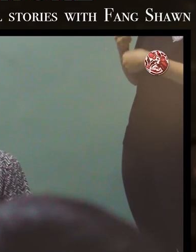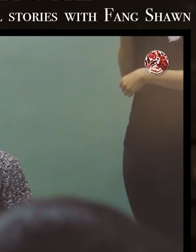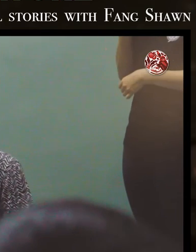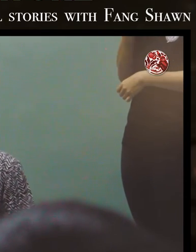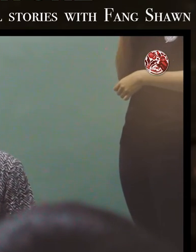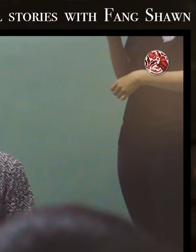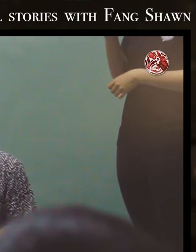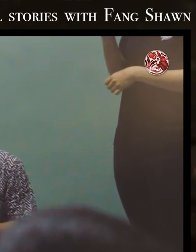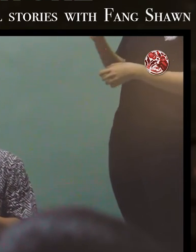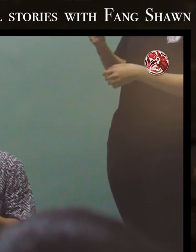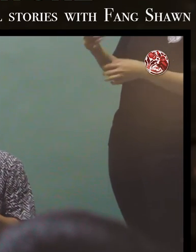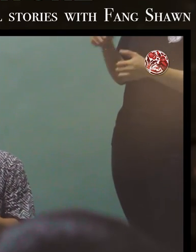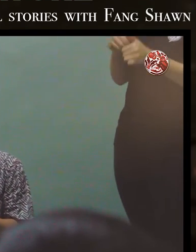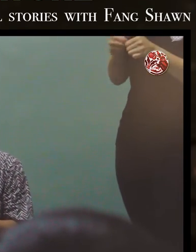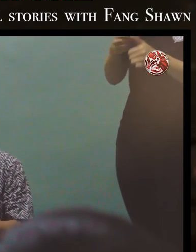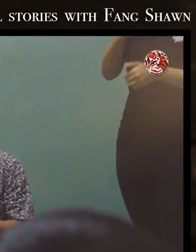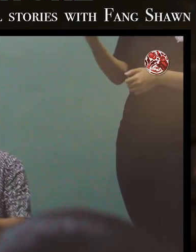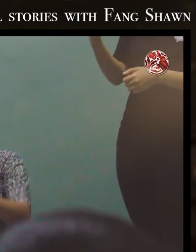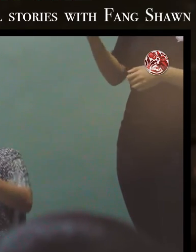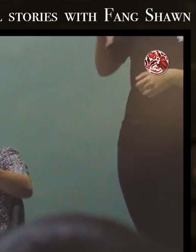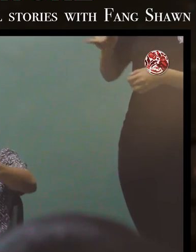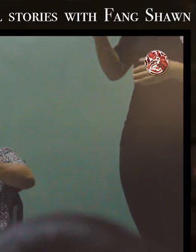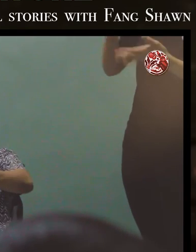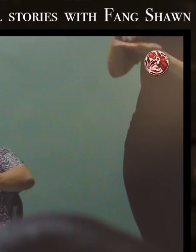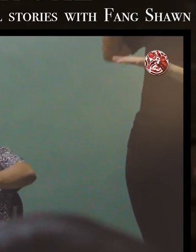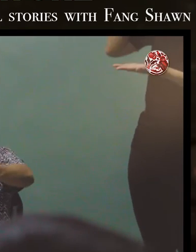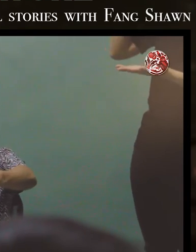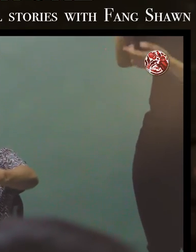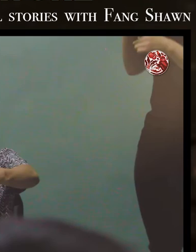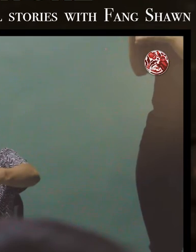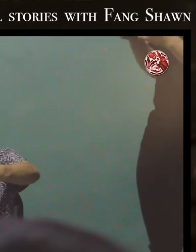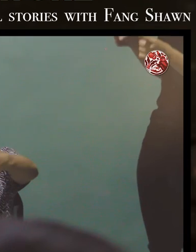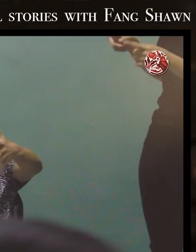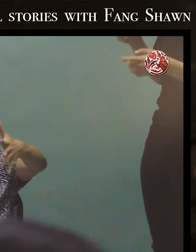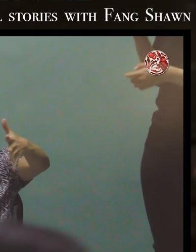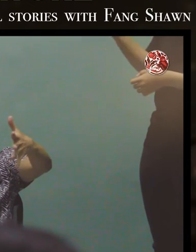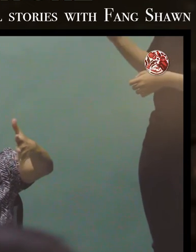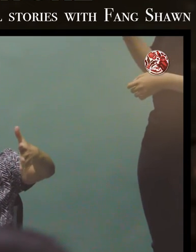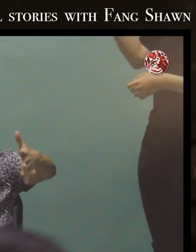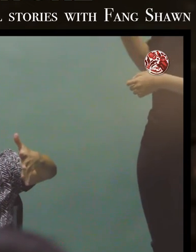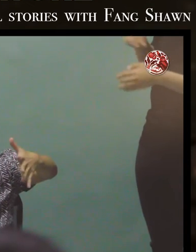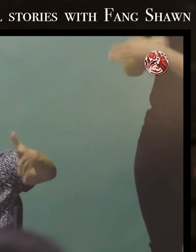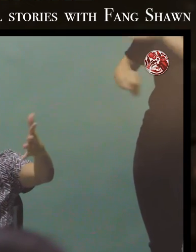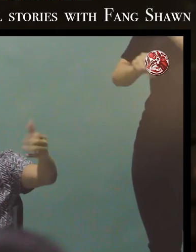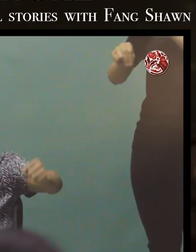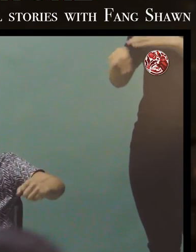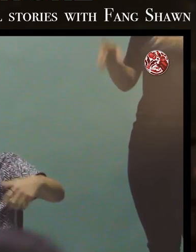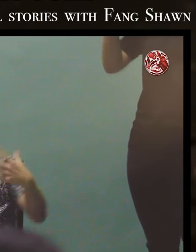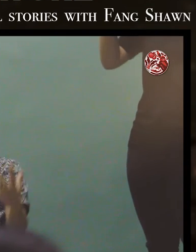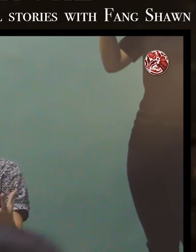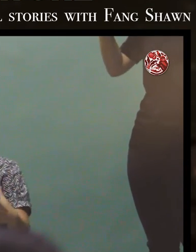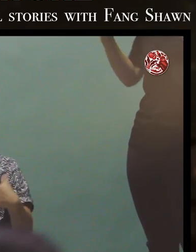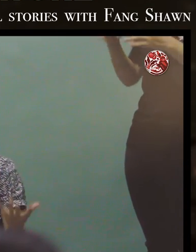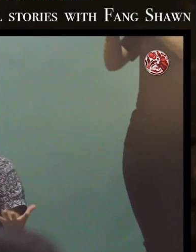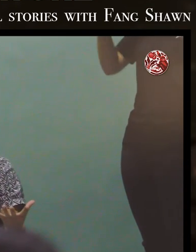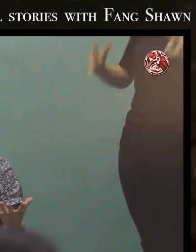learning. But you would think that, okay, if you're a photographer camping there 7 hours for 4 days a week, you would